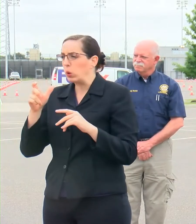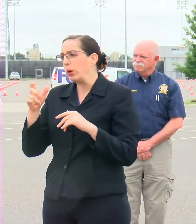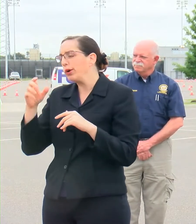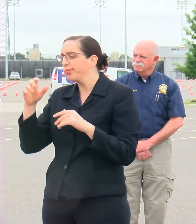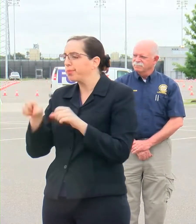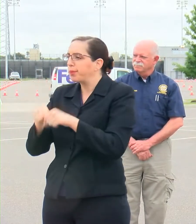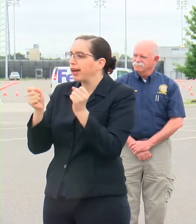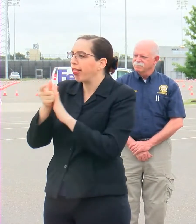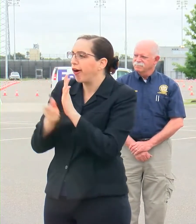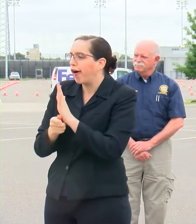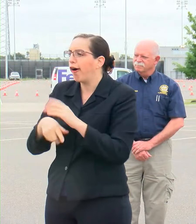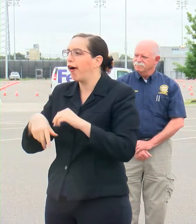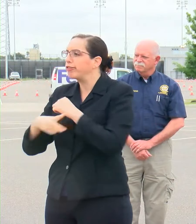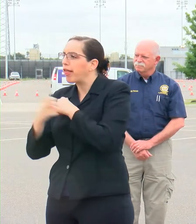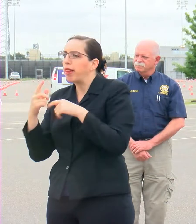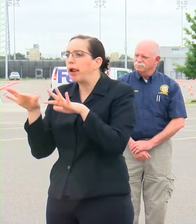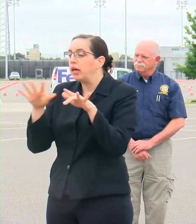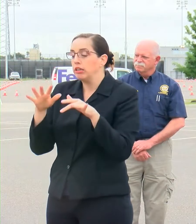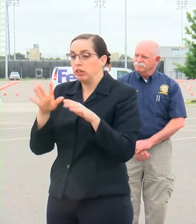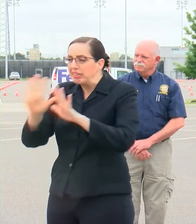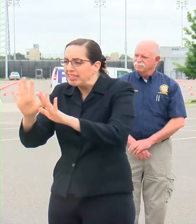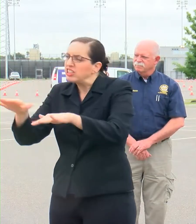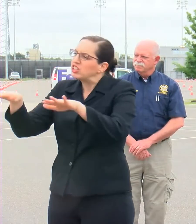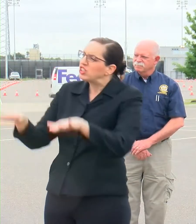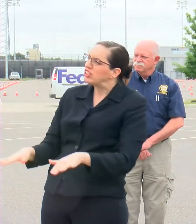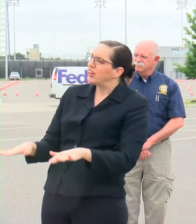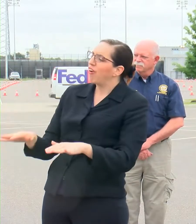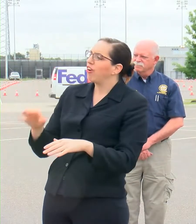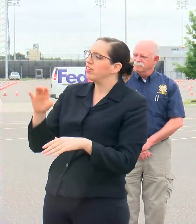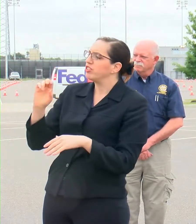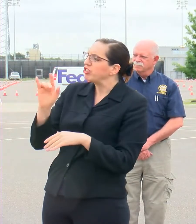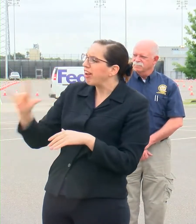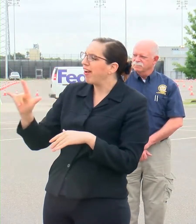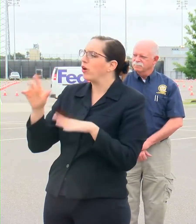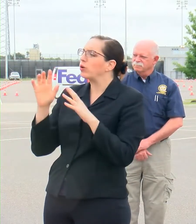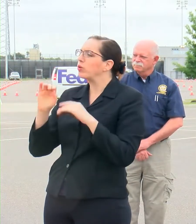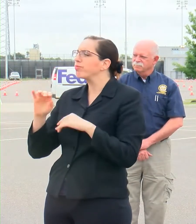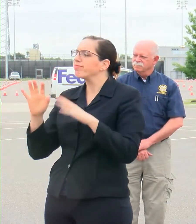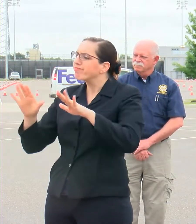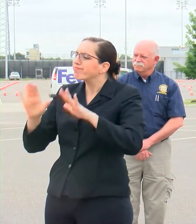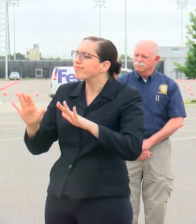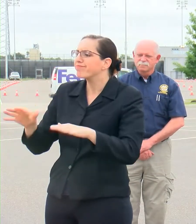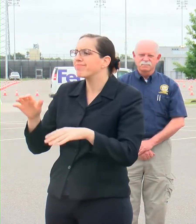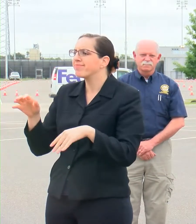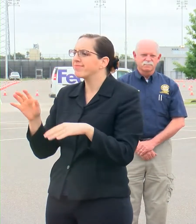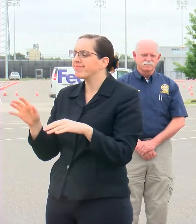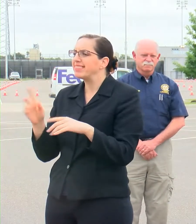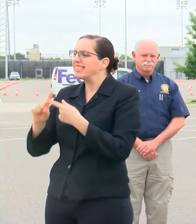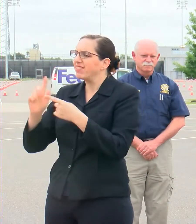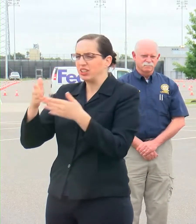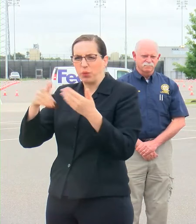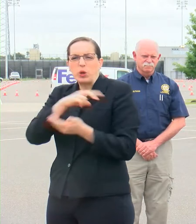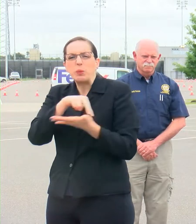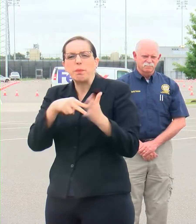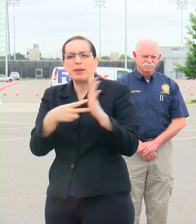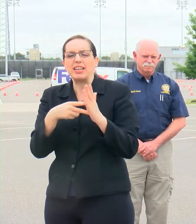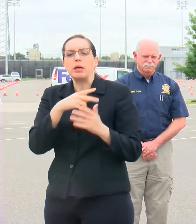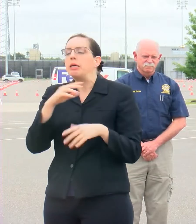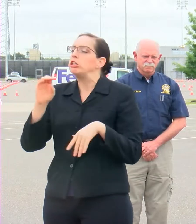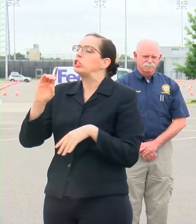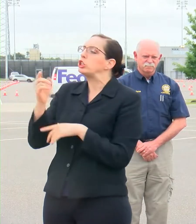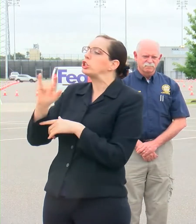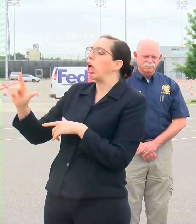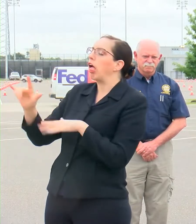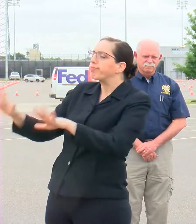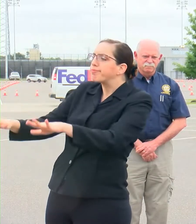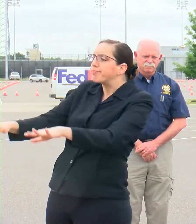until it's over. And I guess those remarks have gone viral. Would you like to speak to that? What you meant when you told people to chill out? I meant